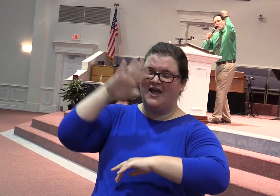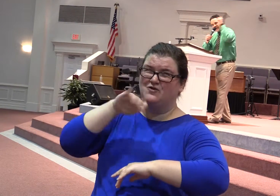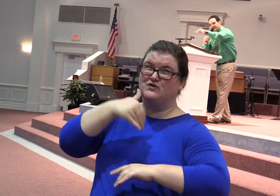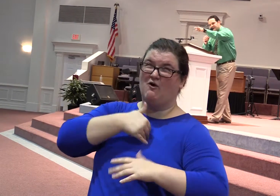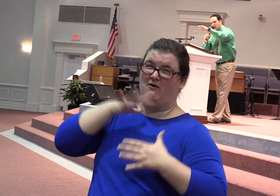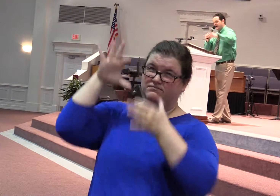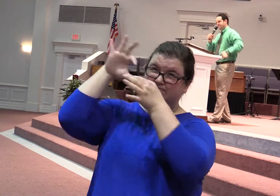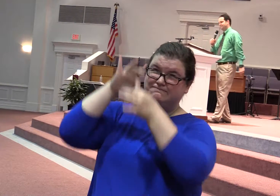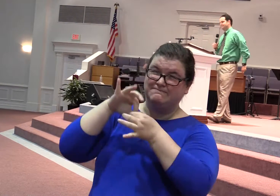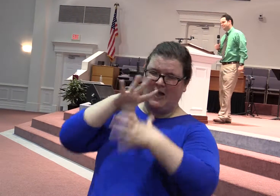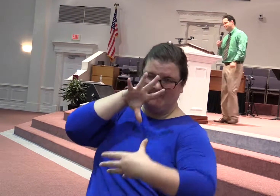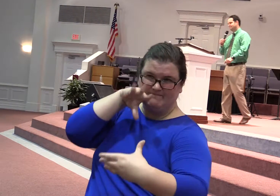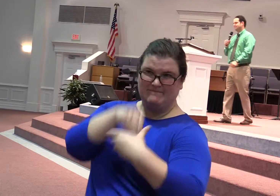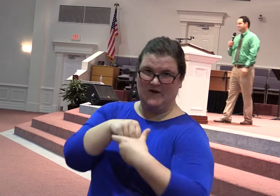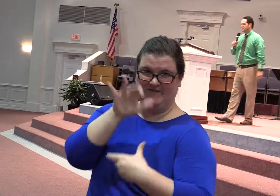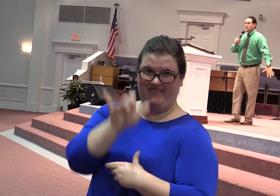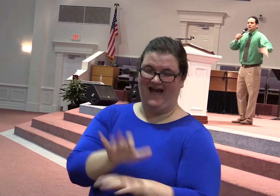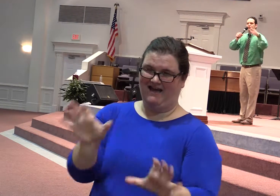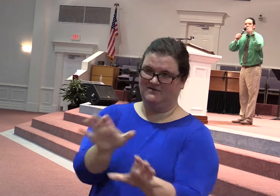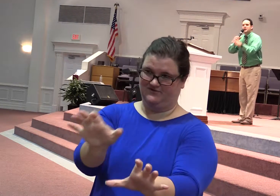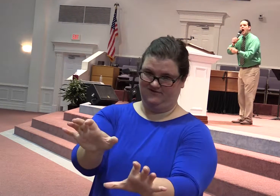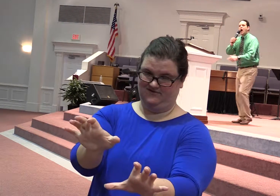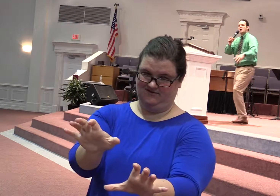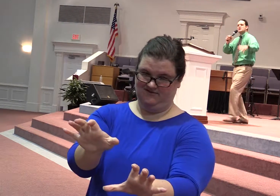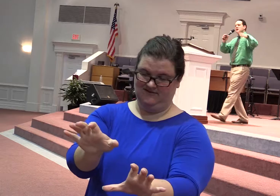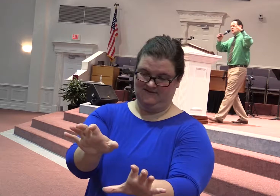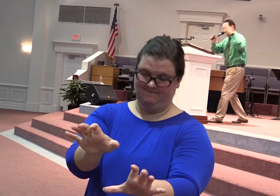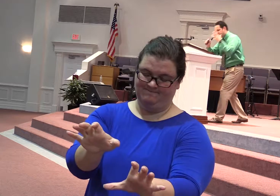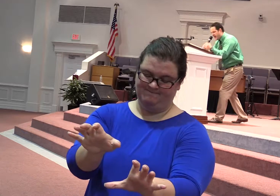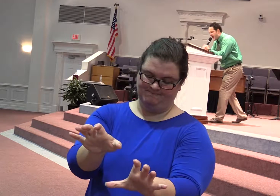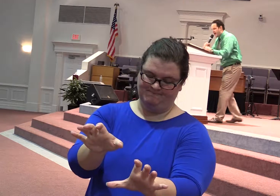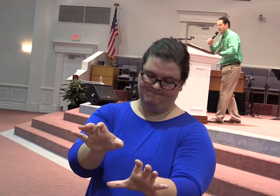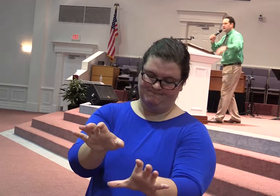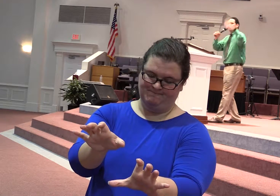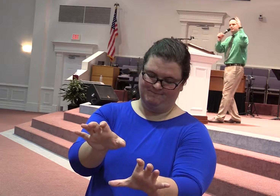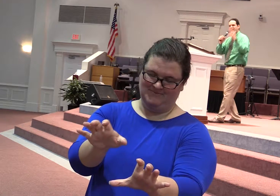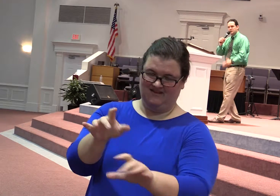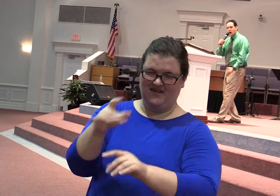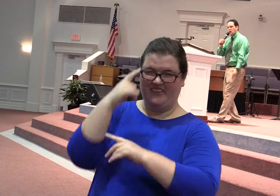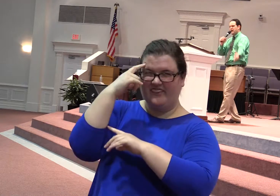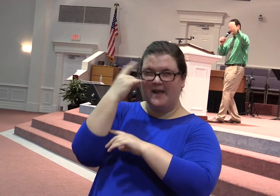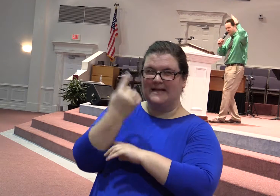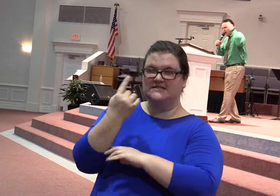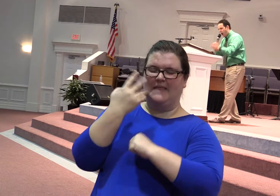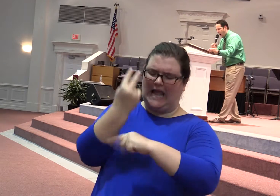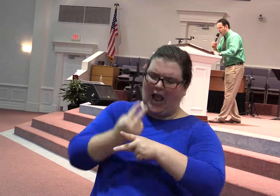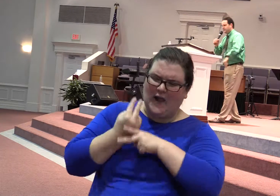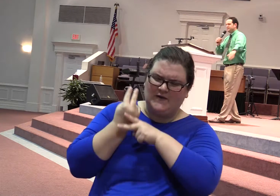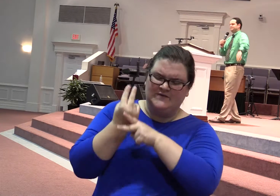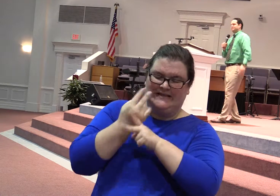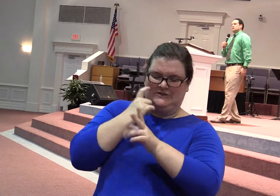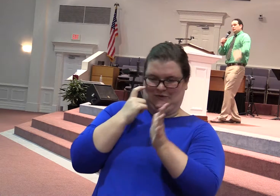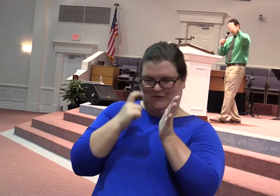soul into it. To regard with care, to take notice